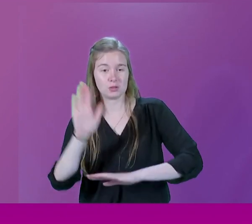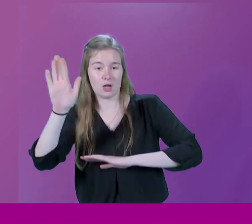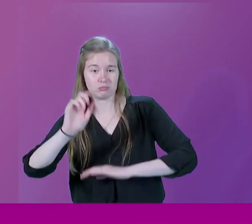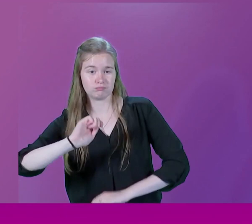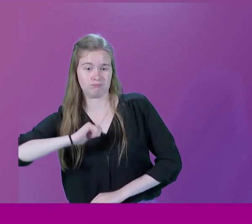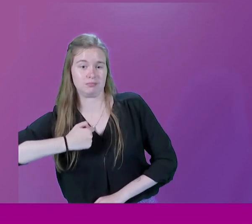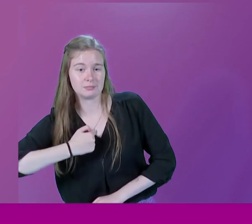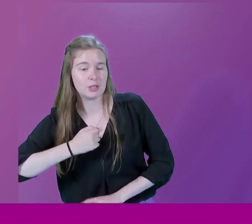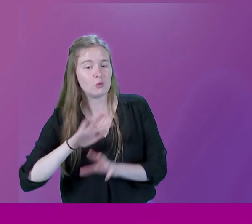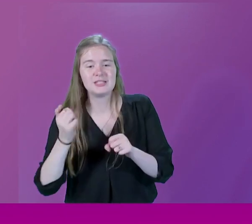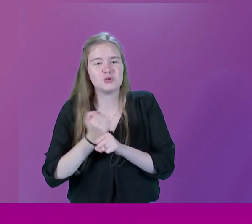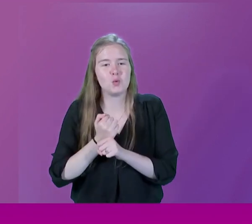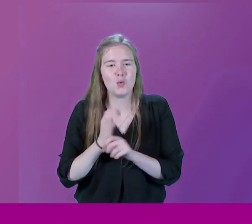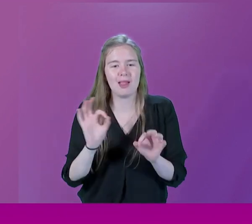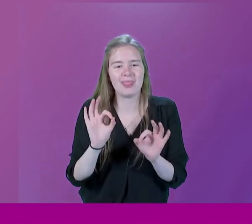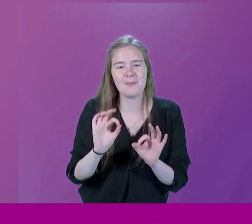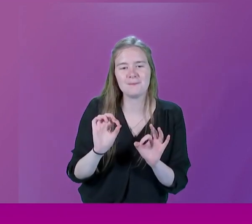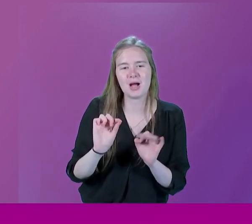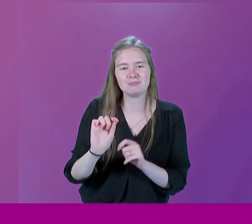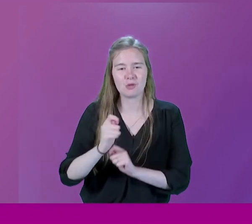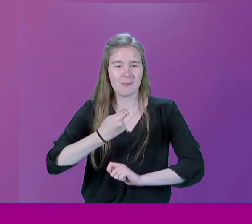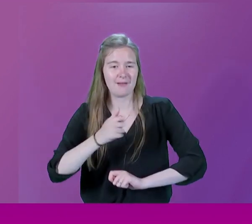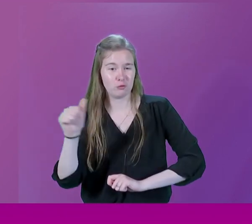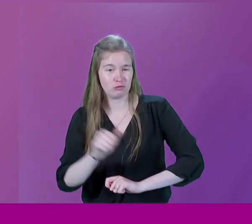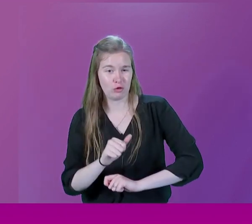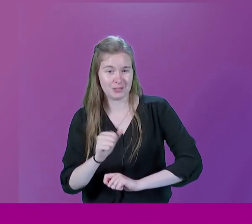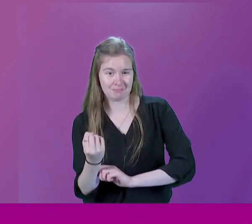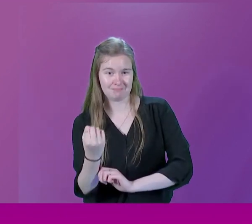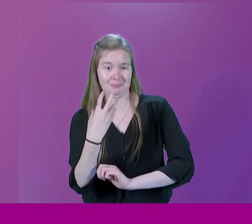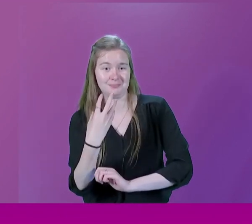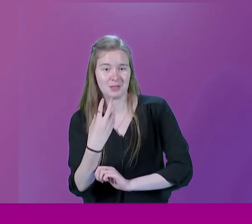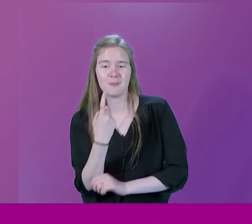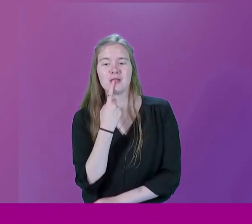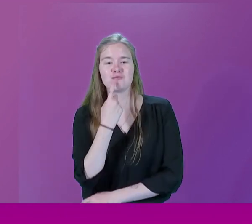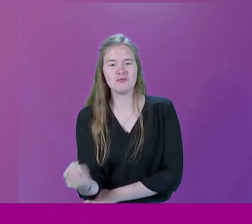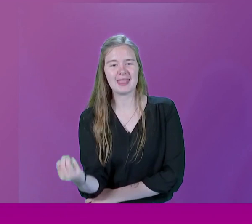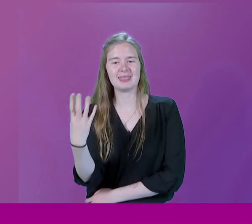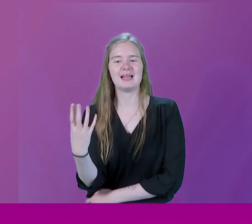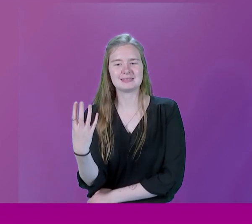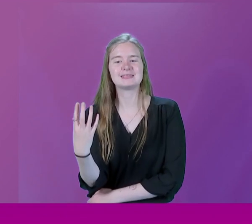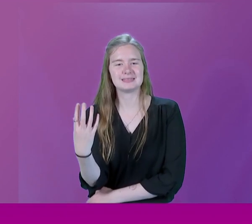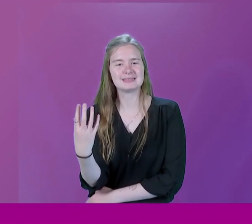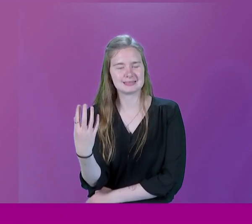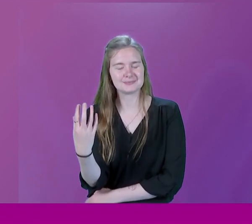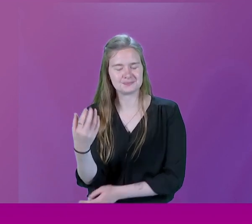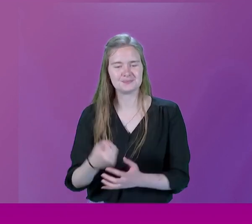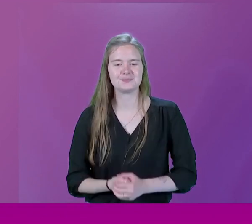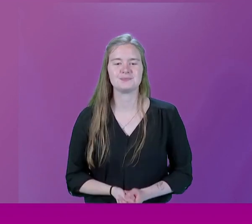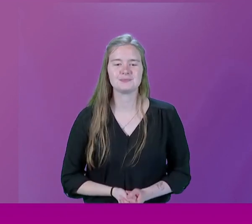You don't need to do anything, but the microphone should come on. There'll be a little red light near the tip of